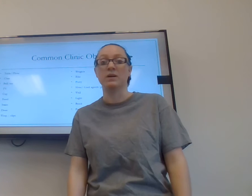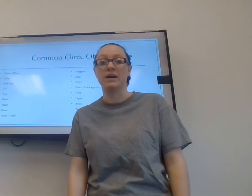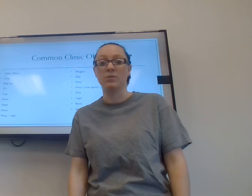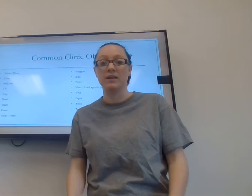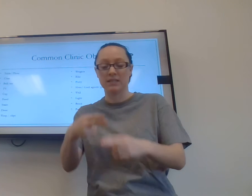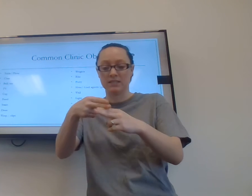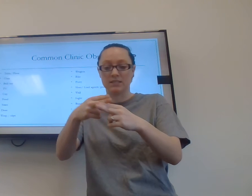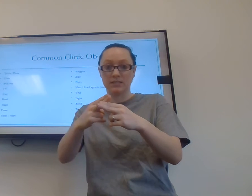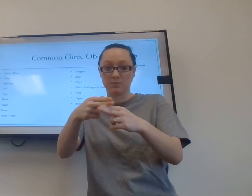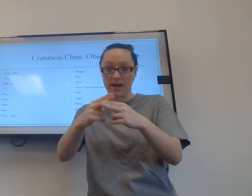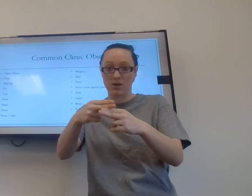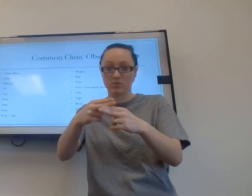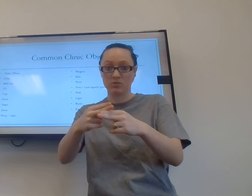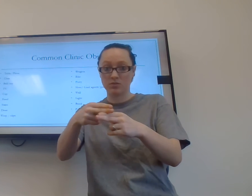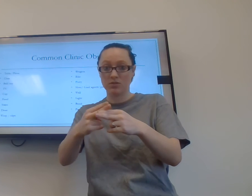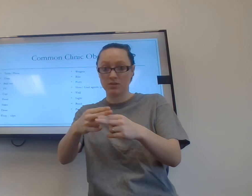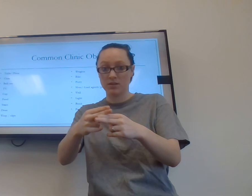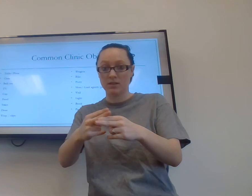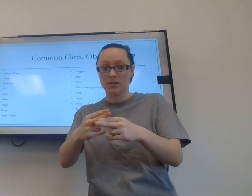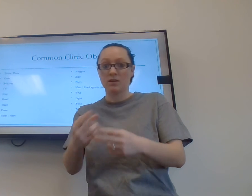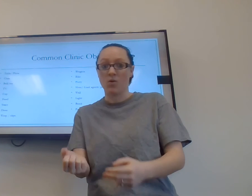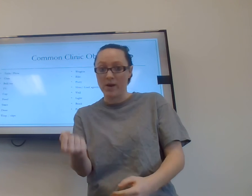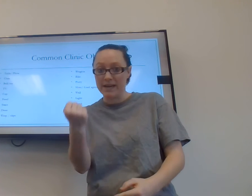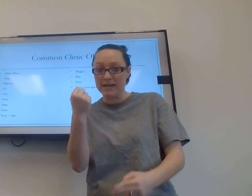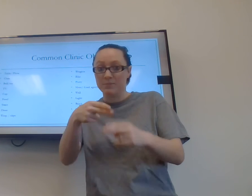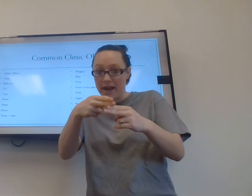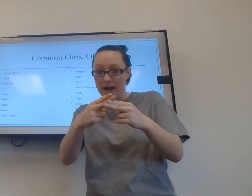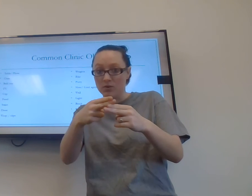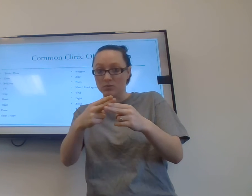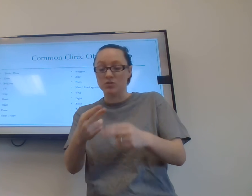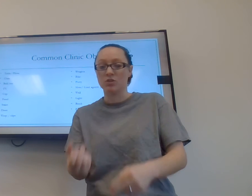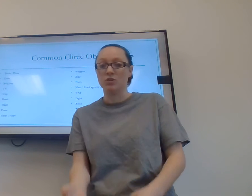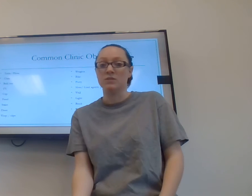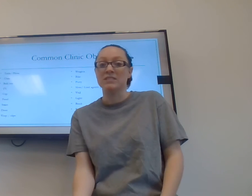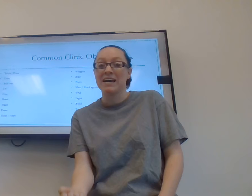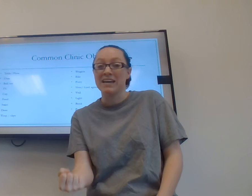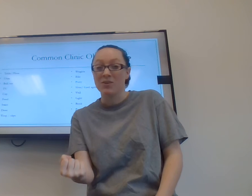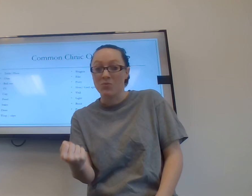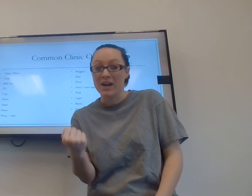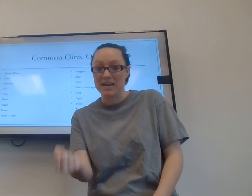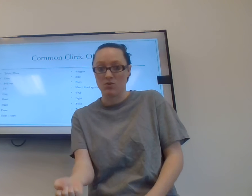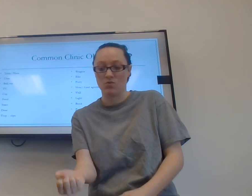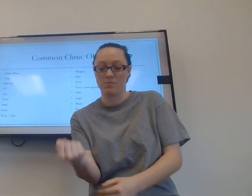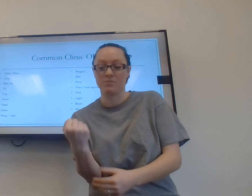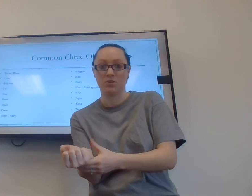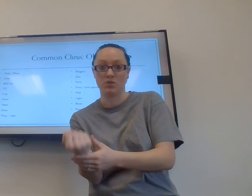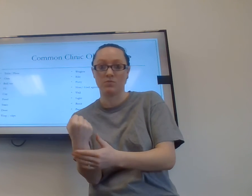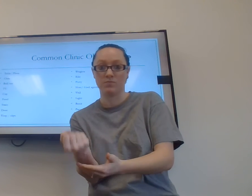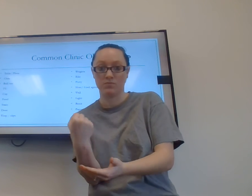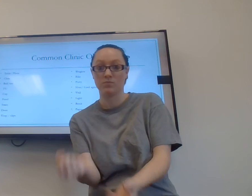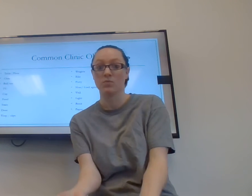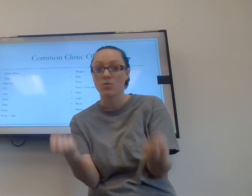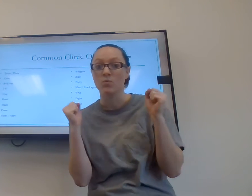body weight is, this is pounds, a weight, pounds. So you would say a weight or, you know,